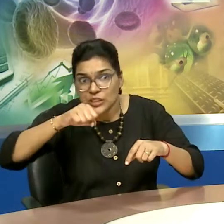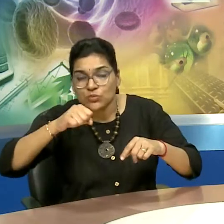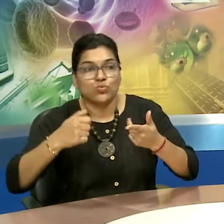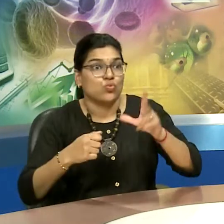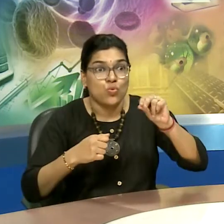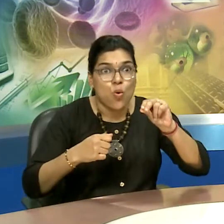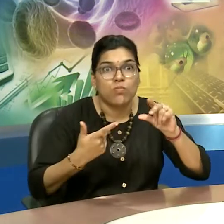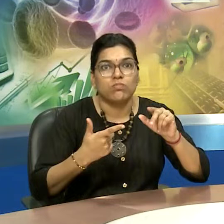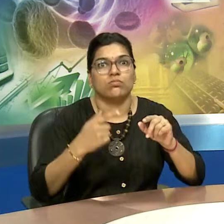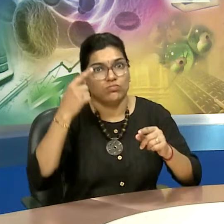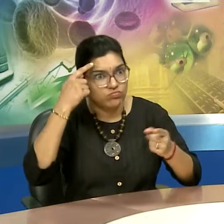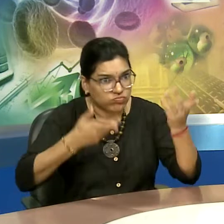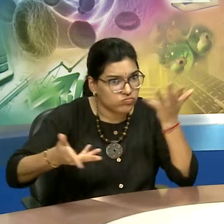each house